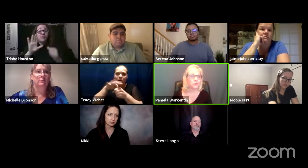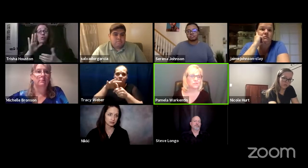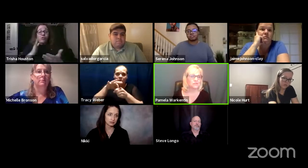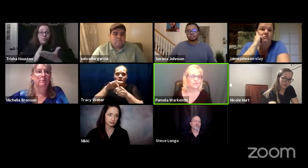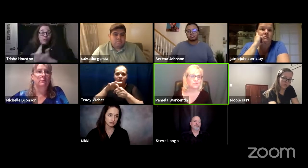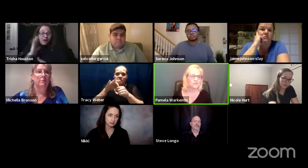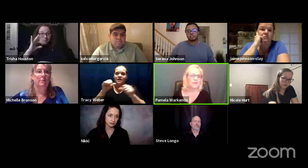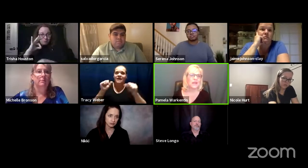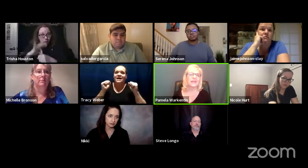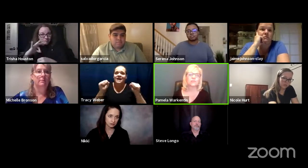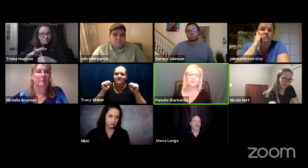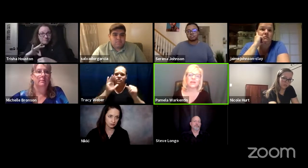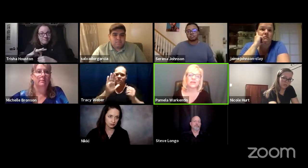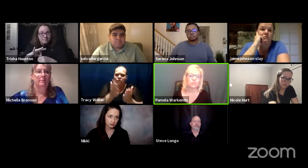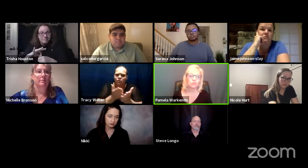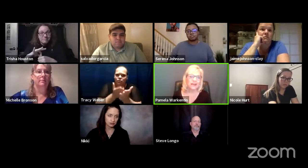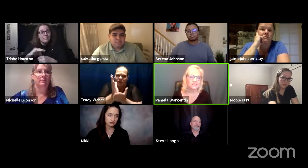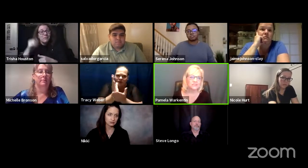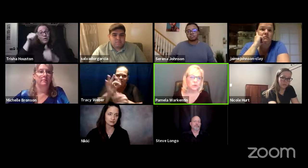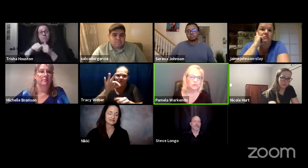vote. Exercise your right to vote.